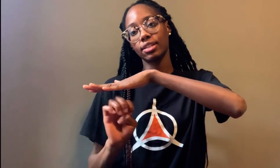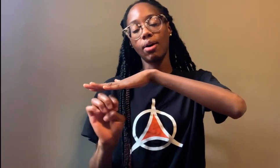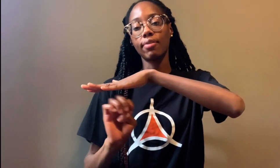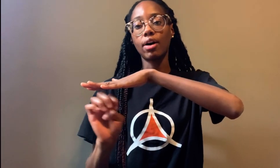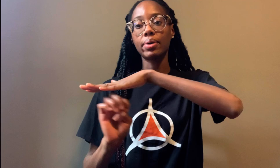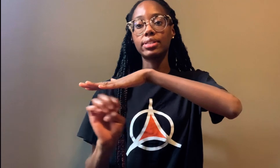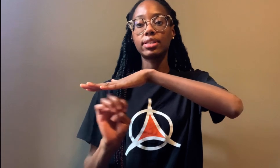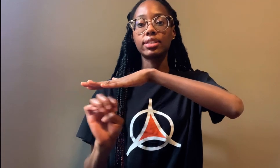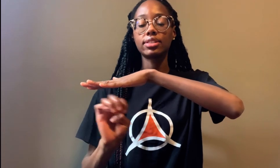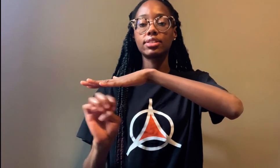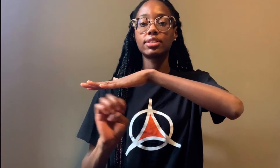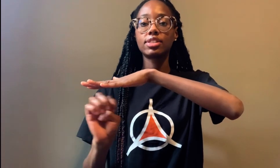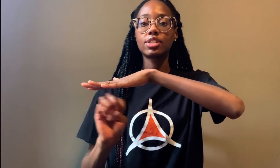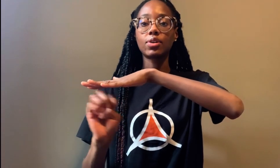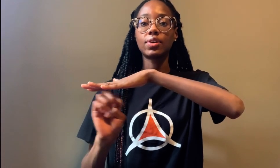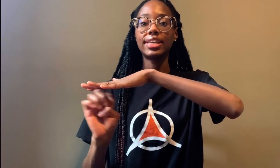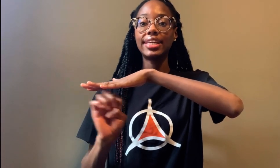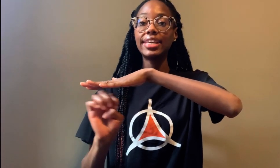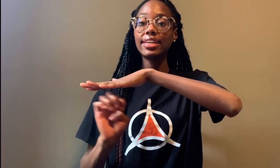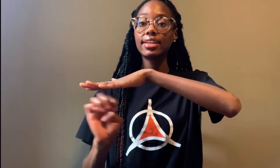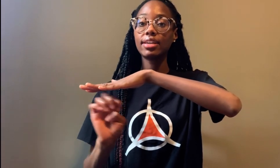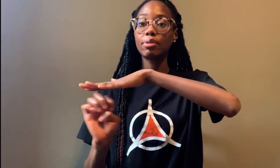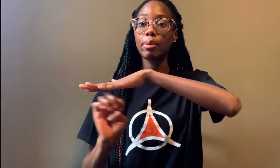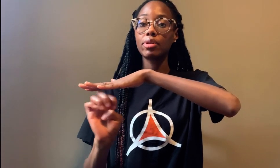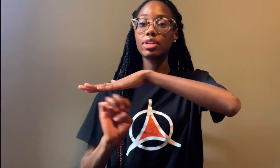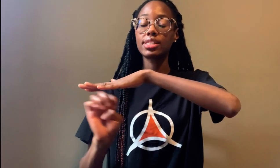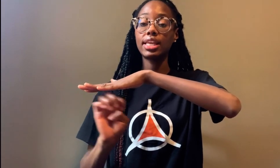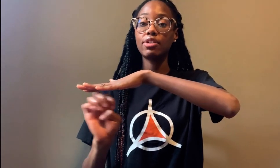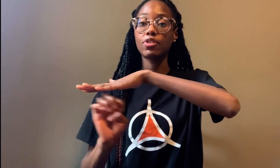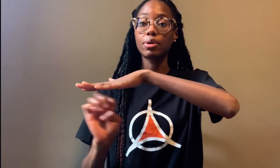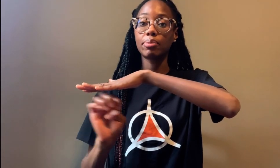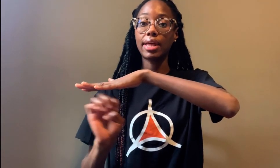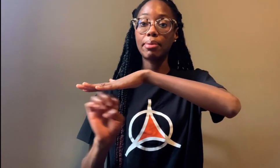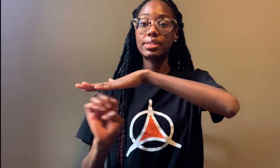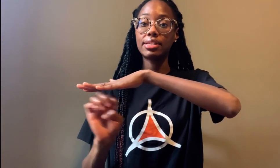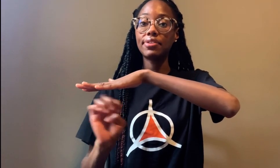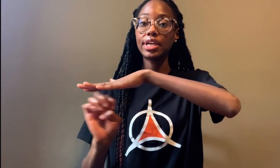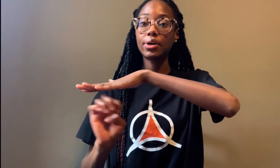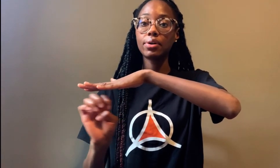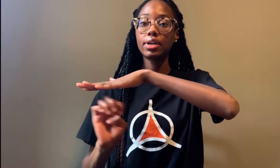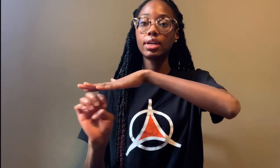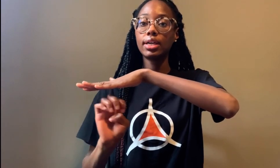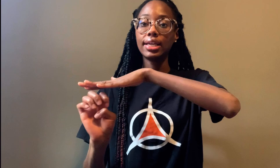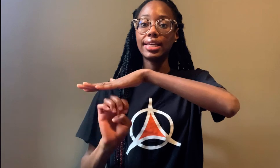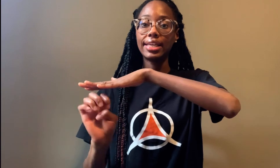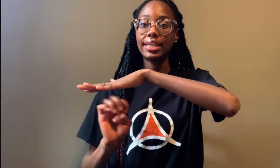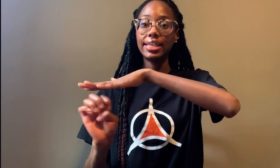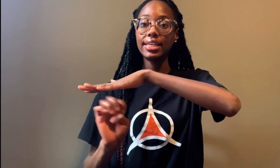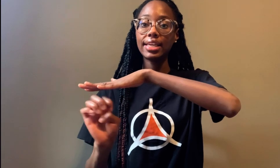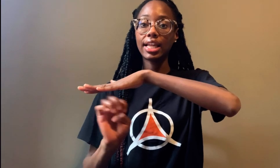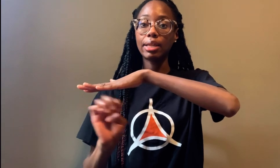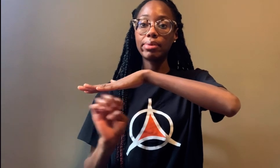how I've always done it. So E, remember this E from the ABC video? E,